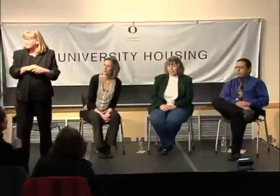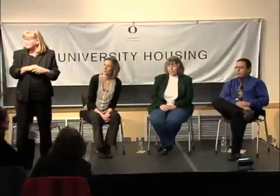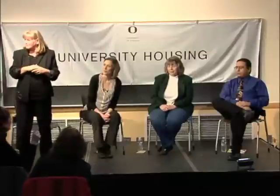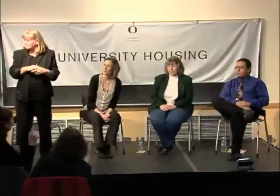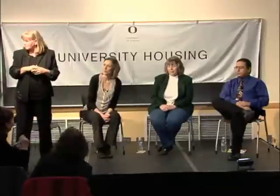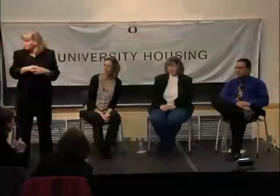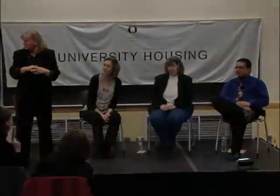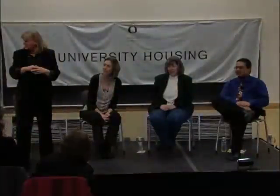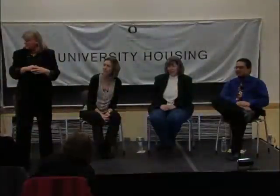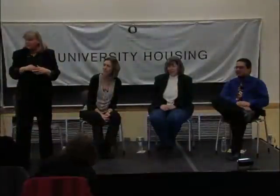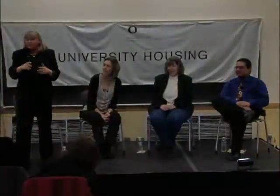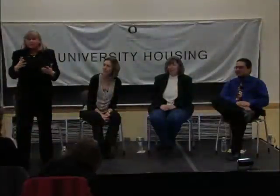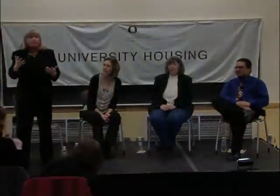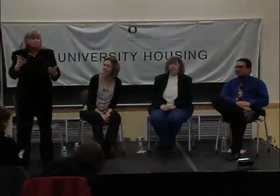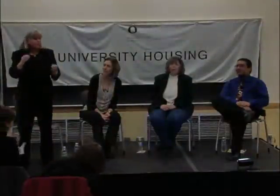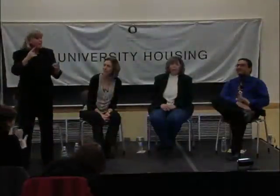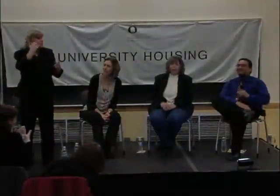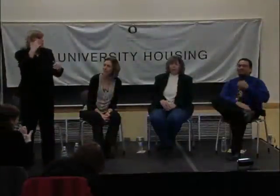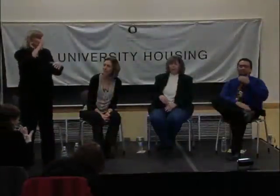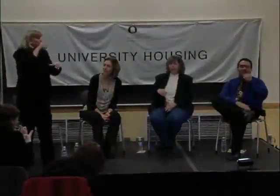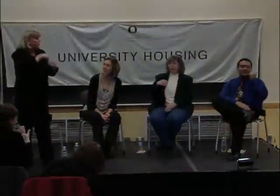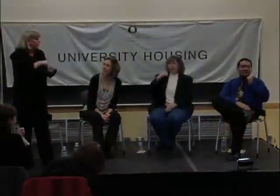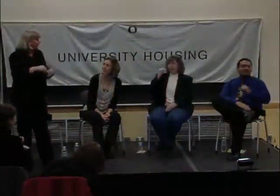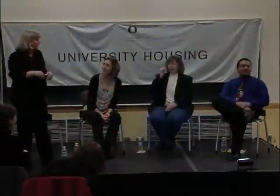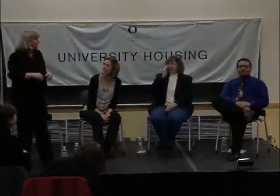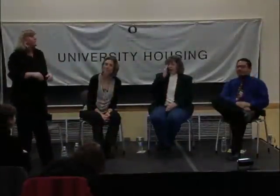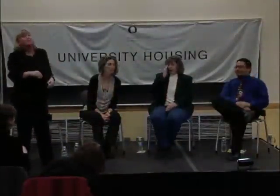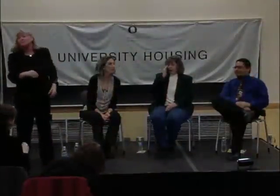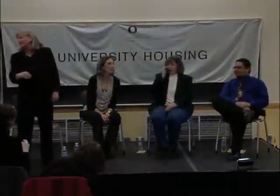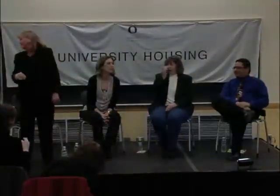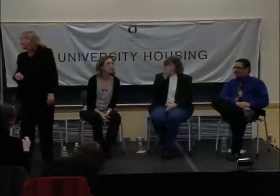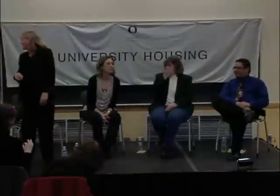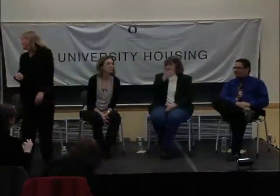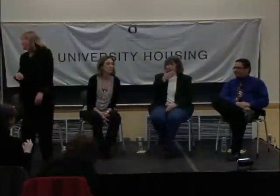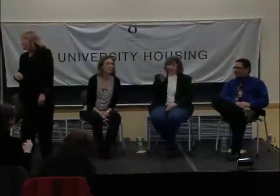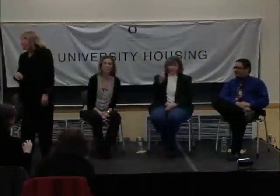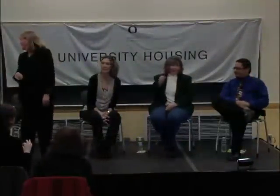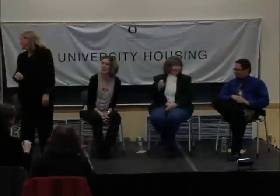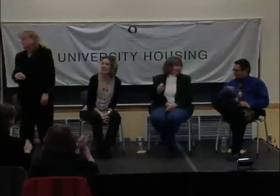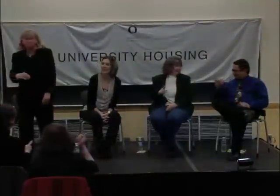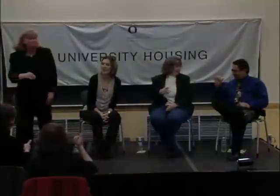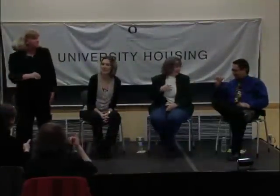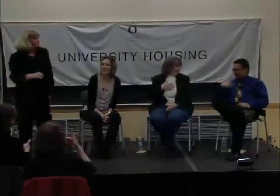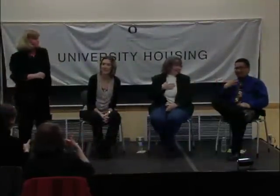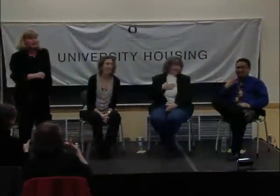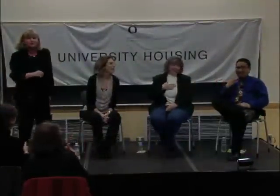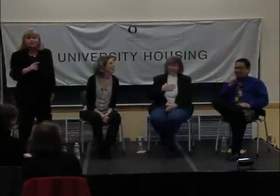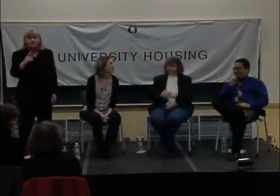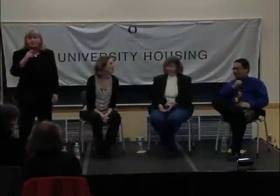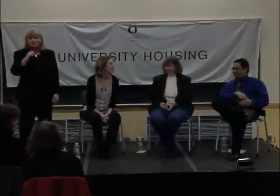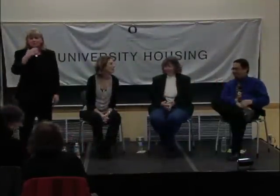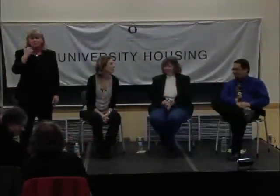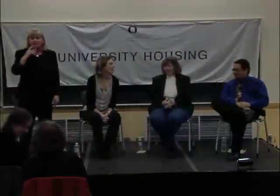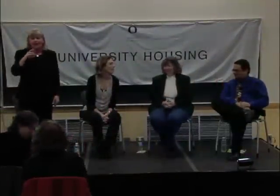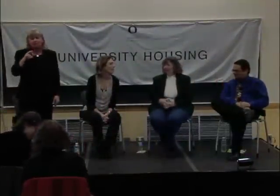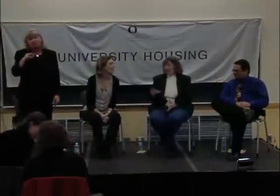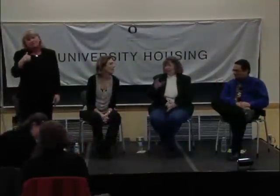see. They know everything. I think that's going to work better. Thanks. I don't know that works better for the camera.